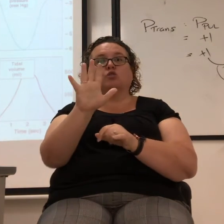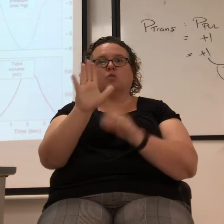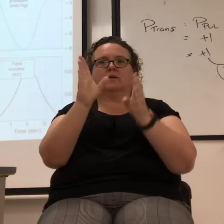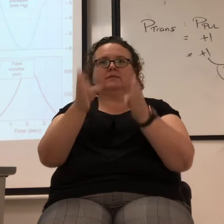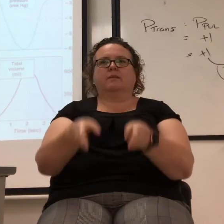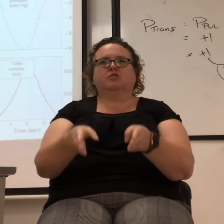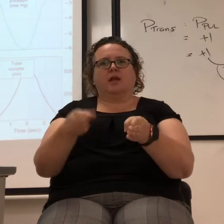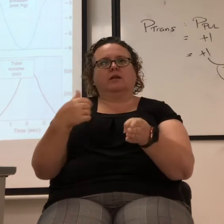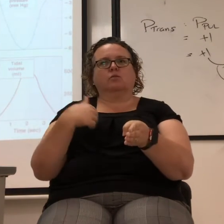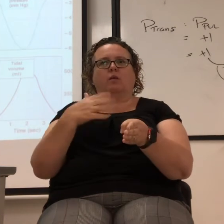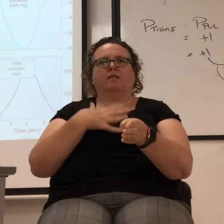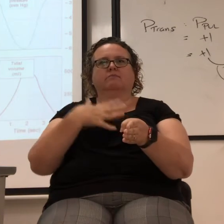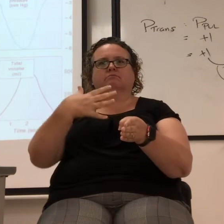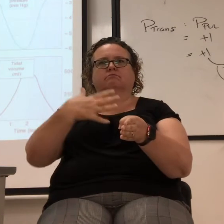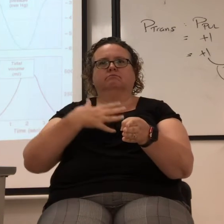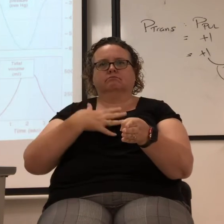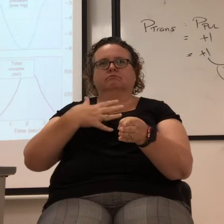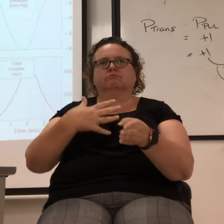ventilates.